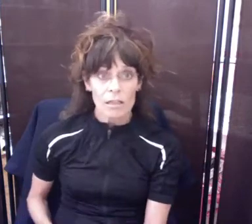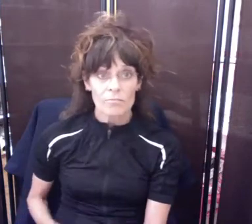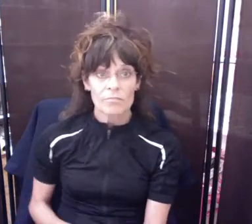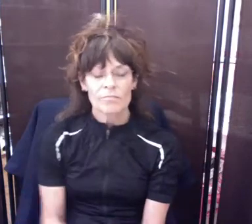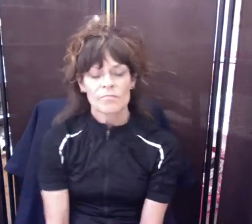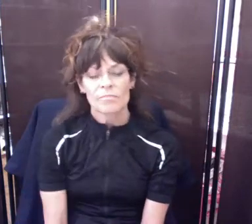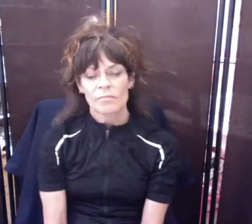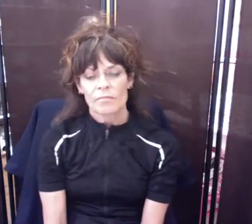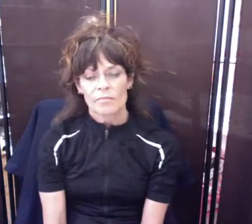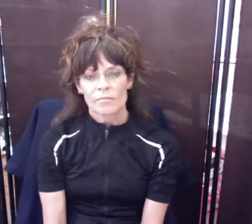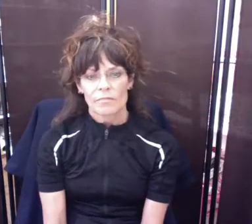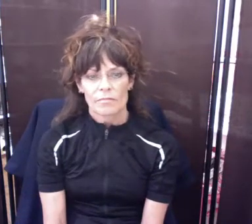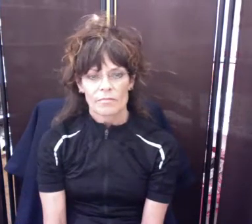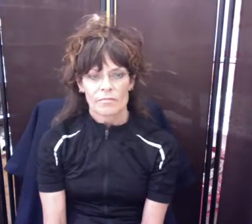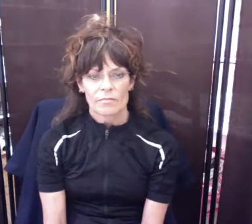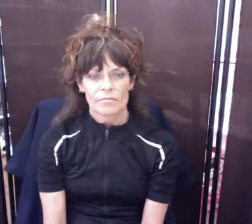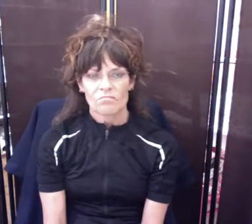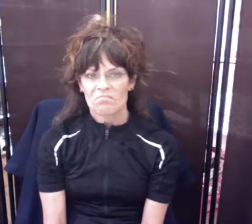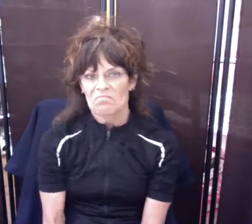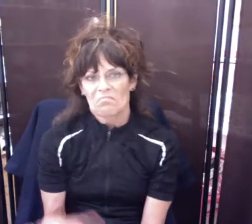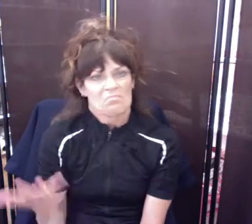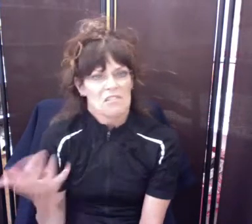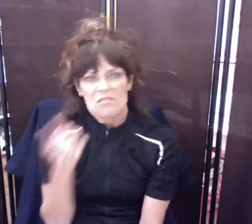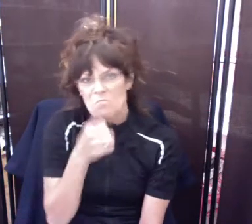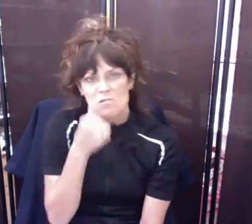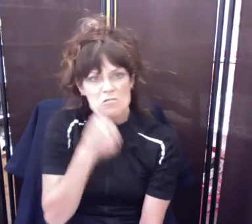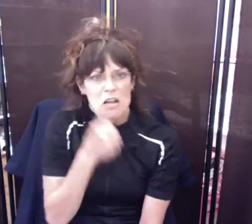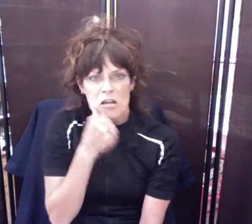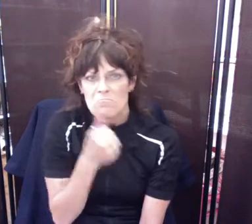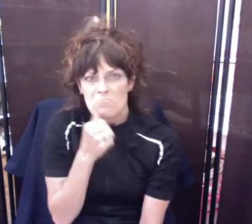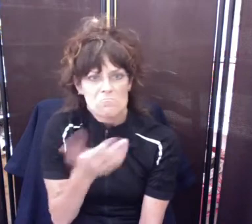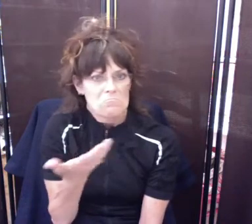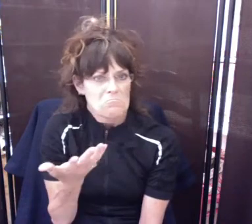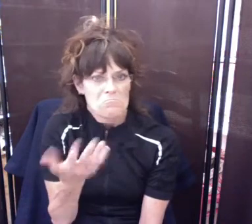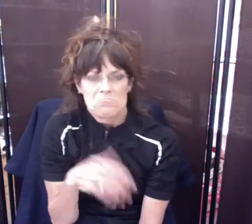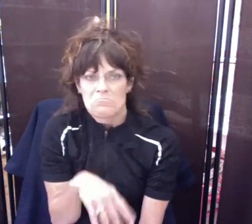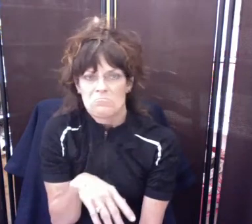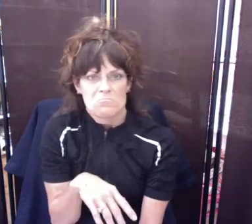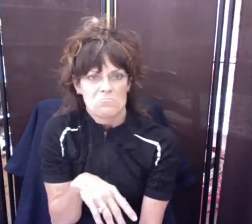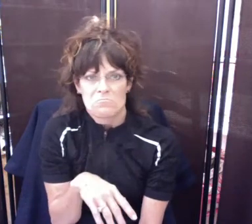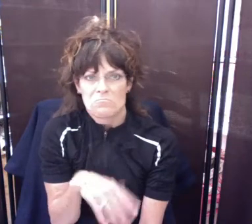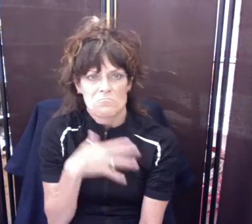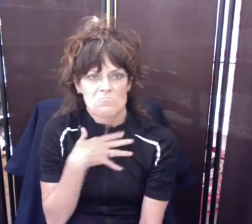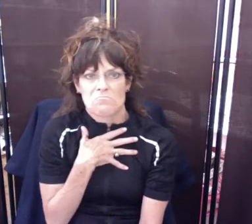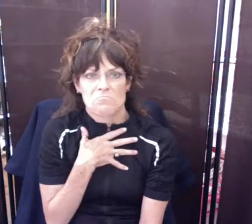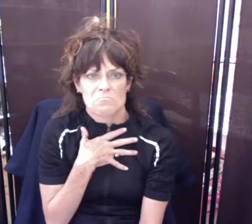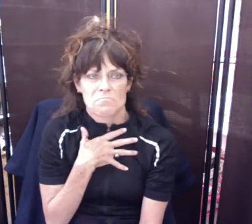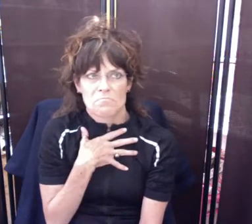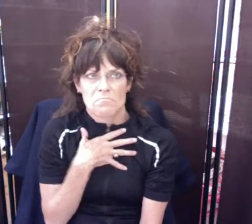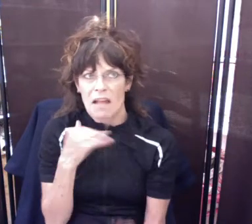this was a typical day. This is a typical day for me in my last 4 or 5 years of drinking. I